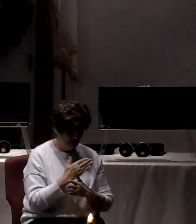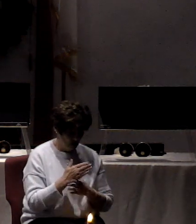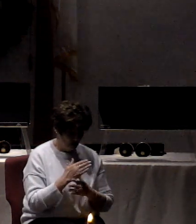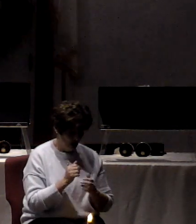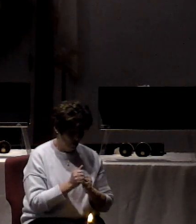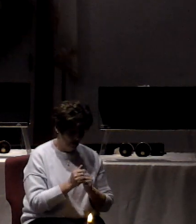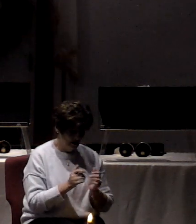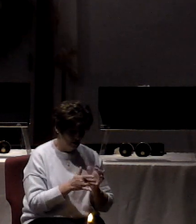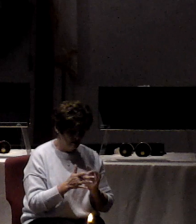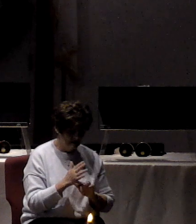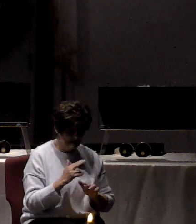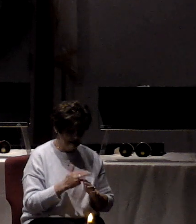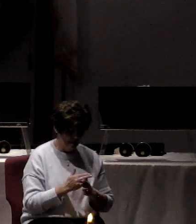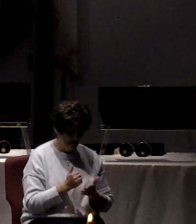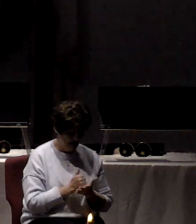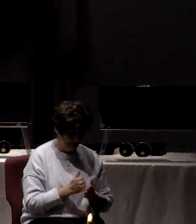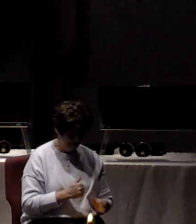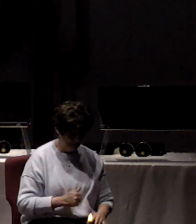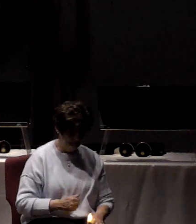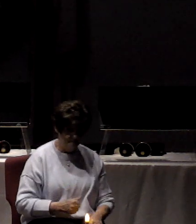pray. Amen.